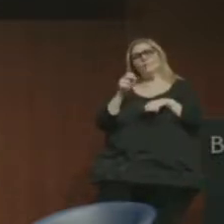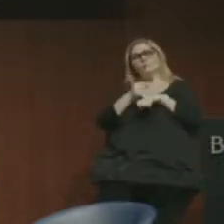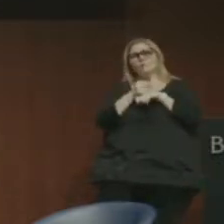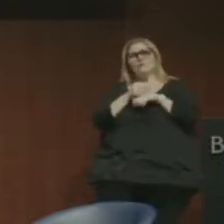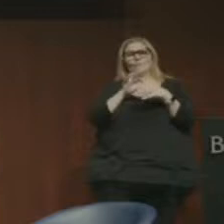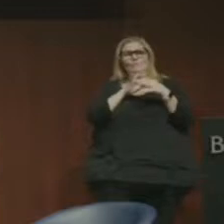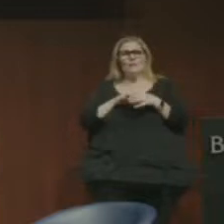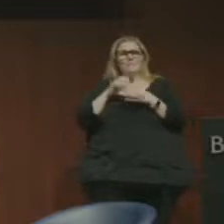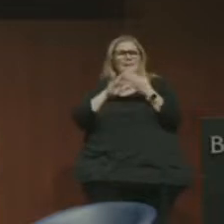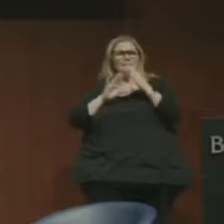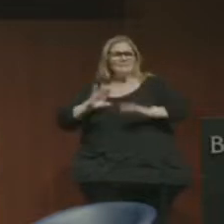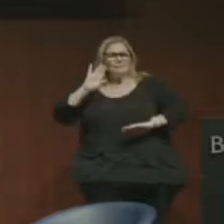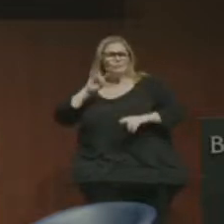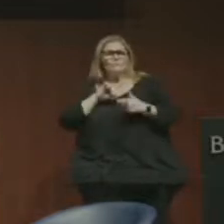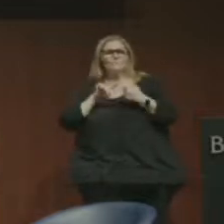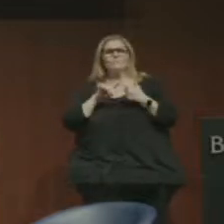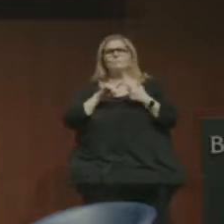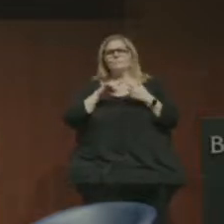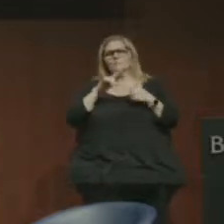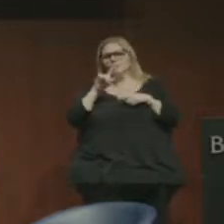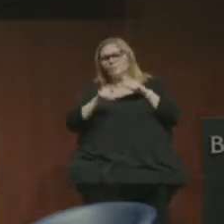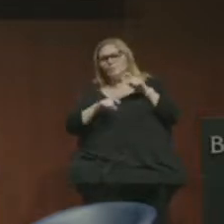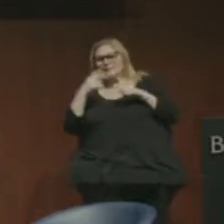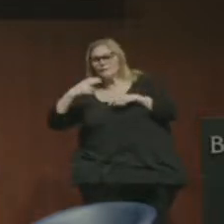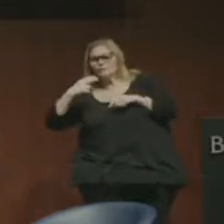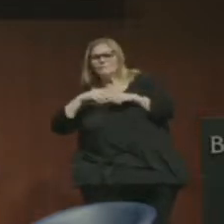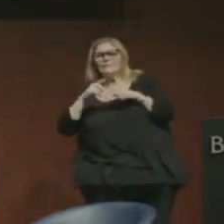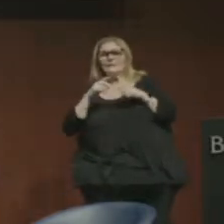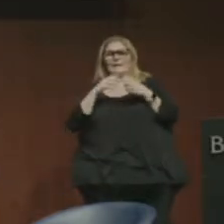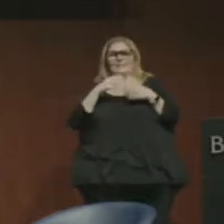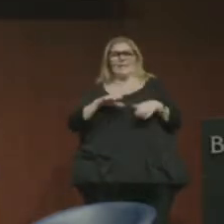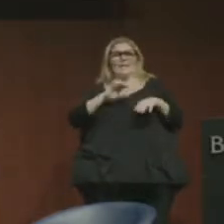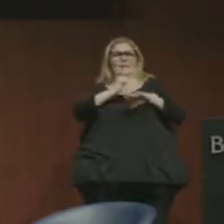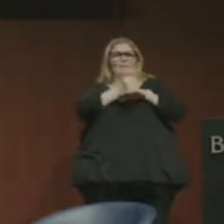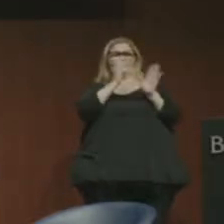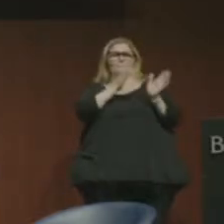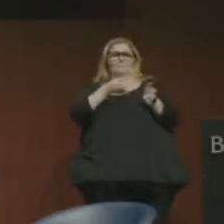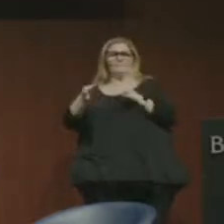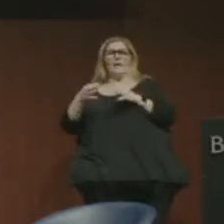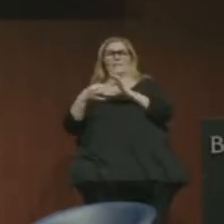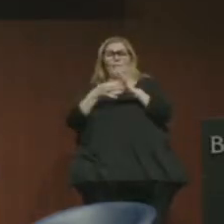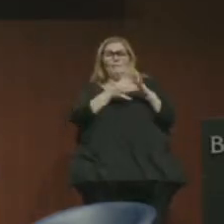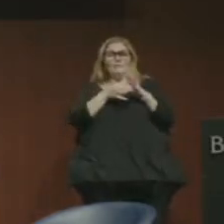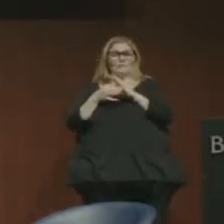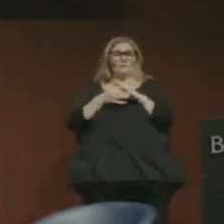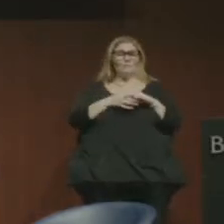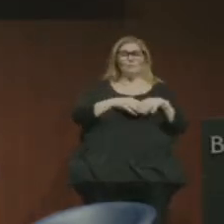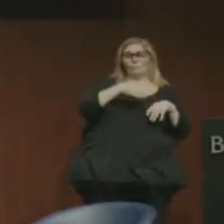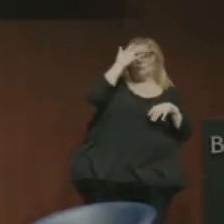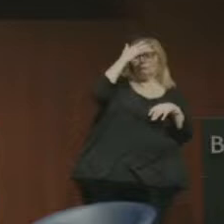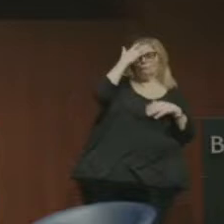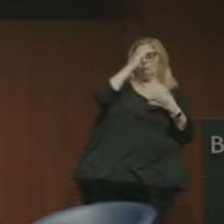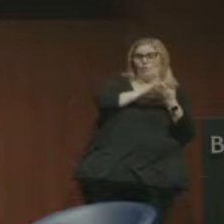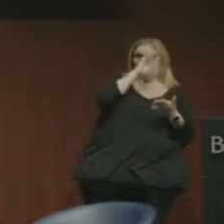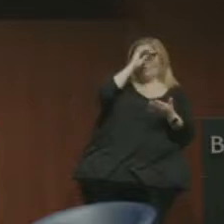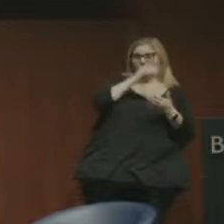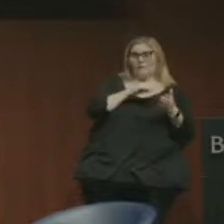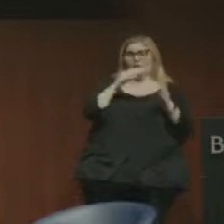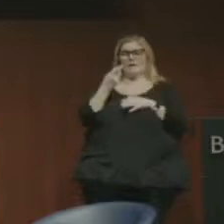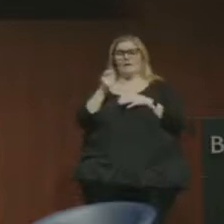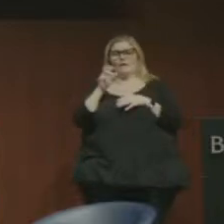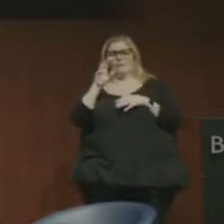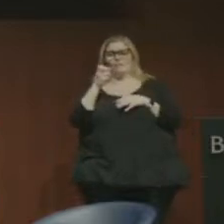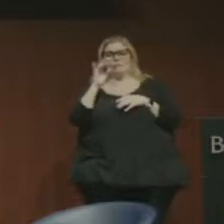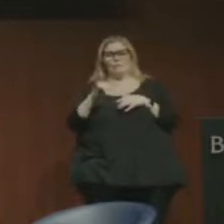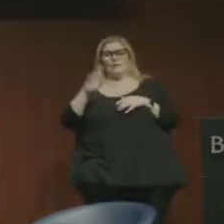citizenship, intellectual history, and disciplinary formation, and the interrelationship between scholarship, pedagogy, and